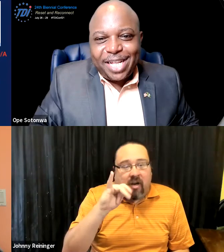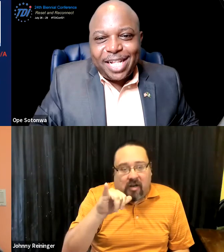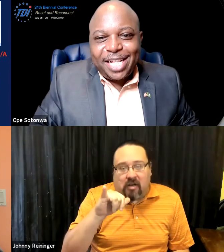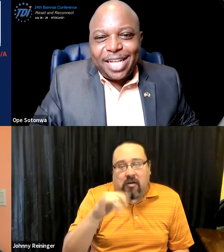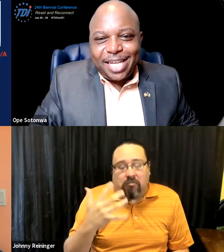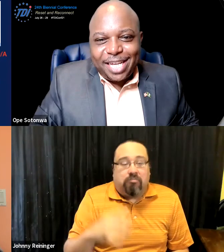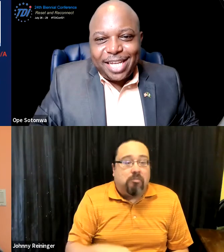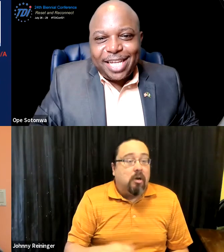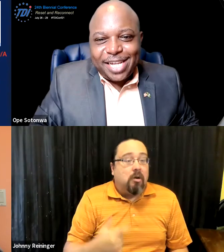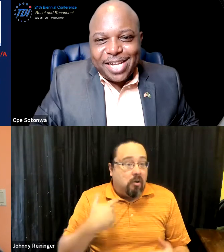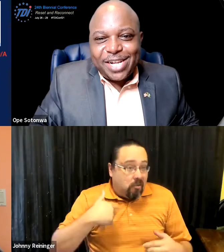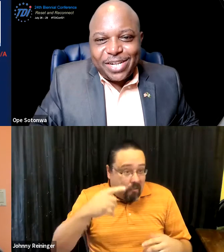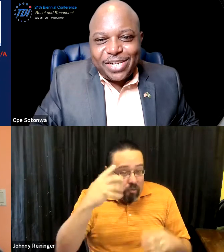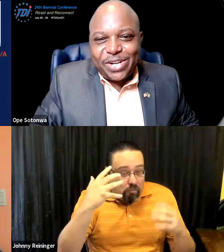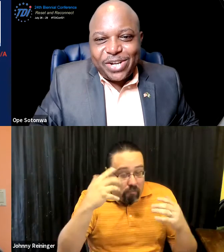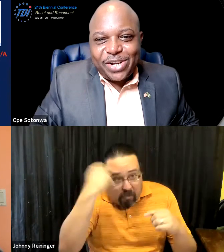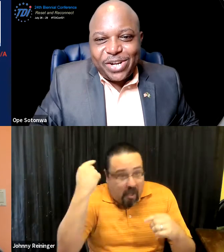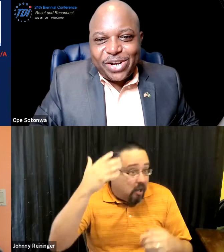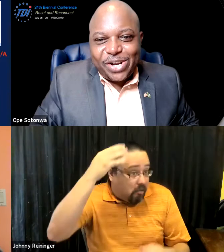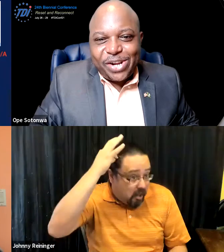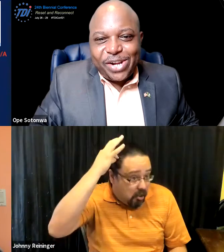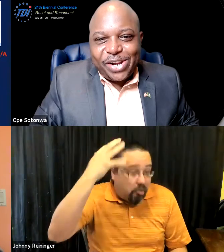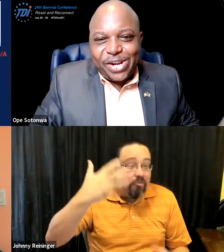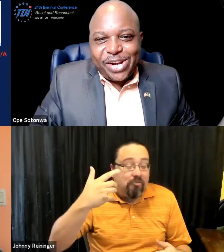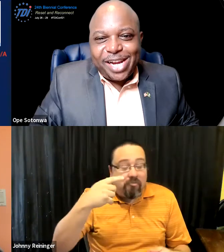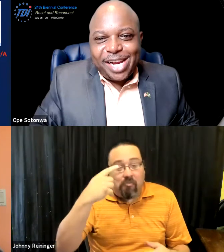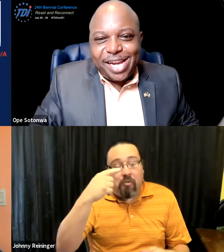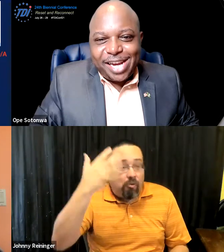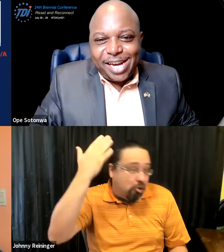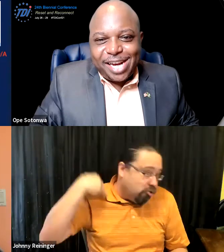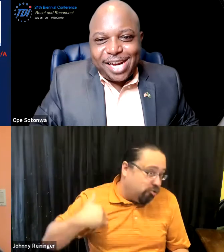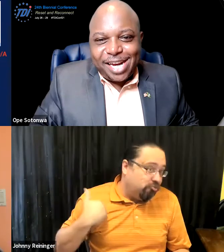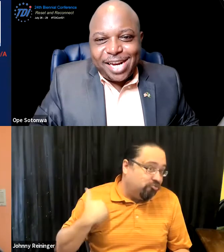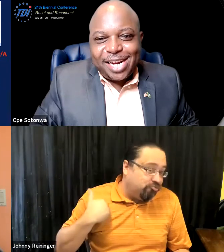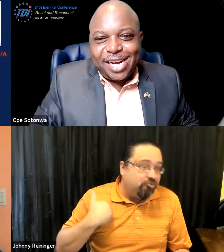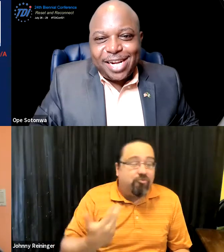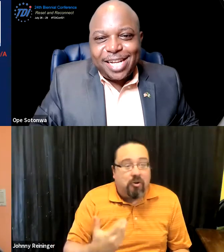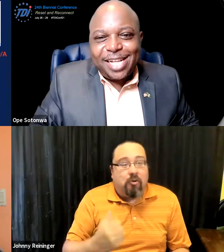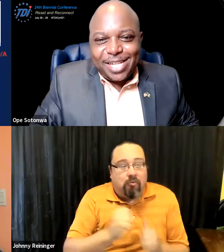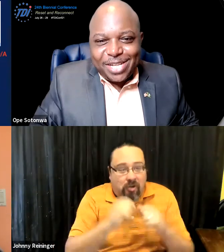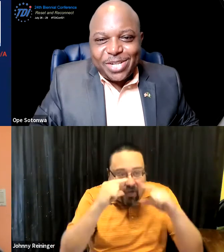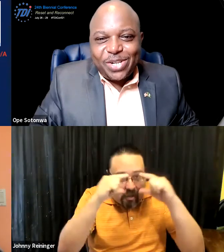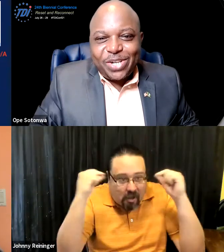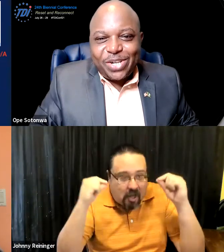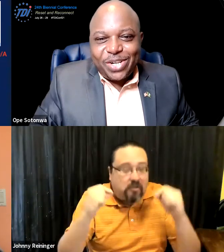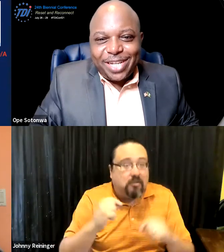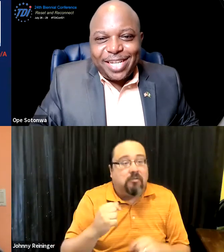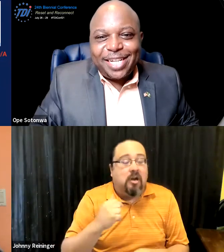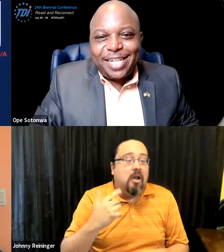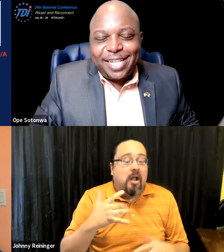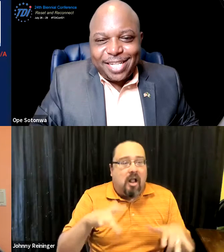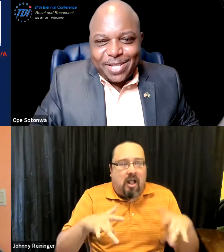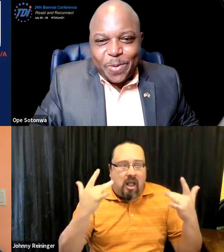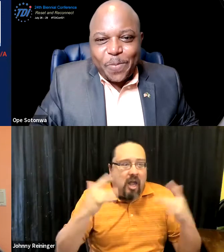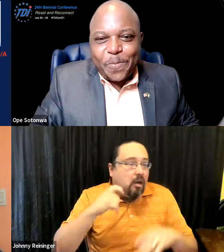tribal recovery acts that are going on right now. I have brown hair, it's long. I'm